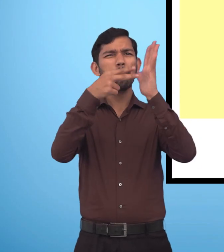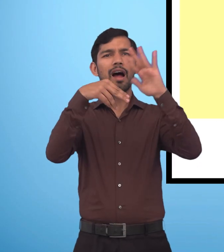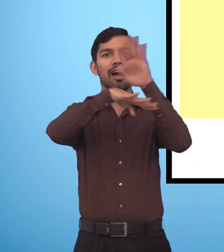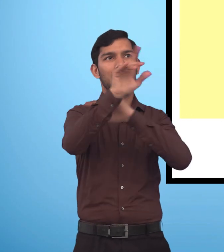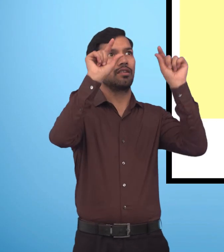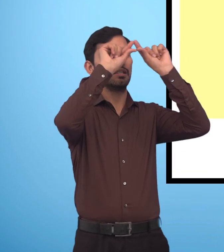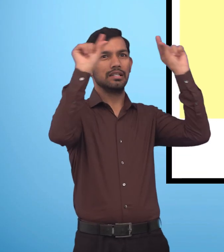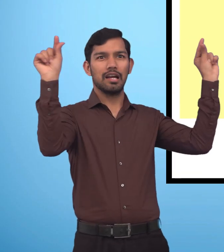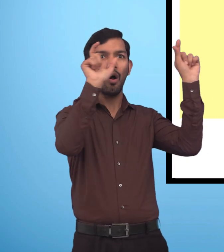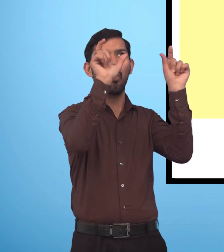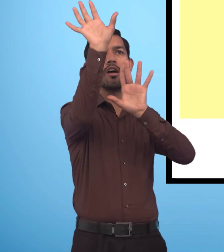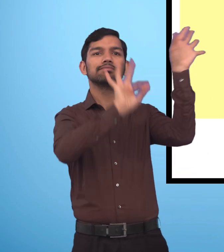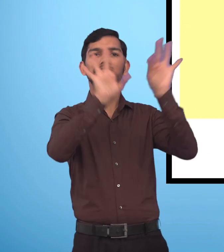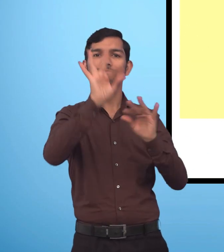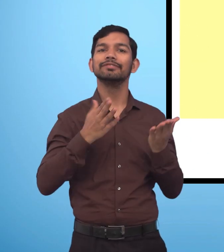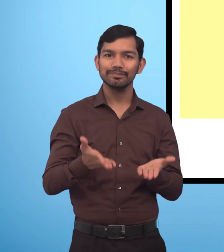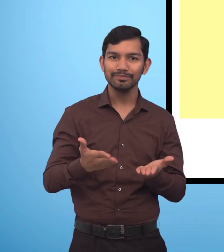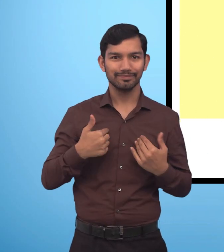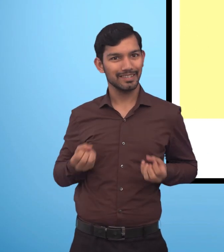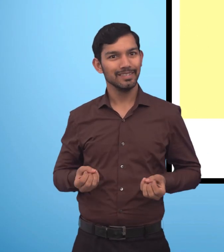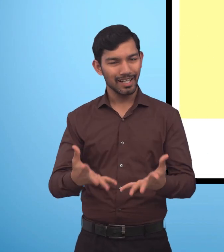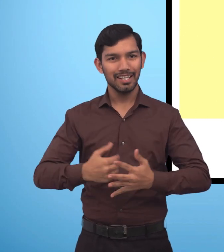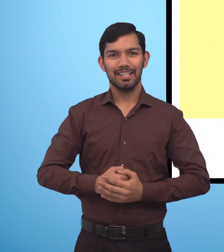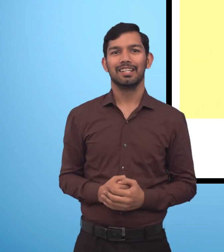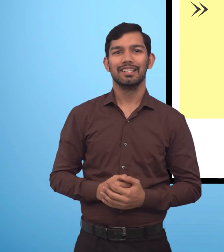Words and meanings.